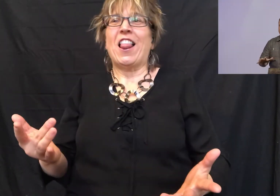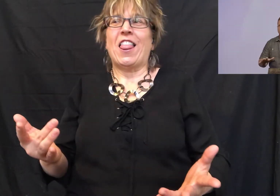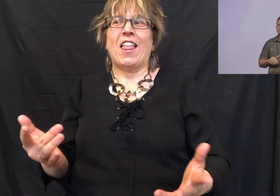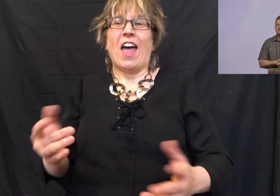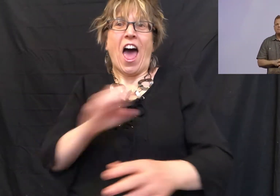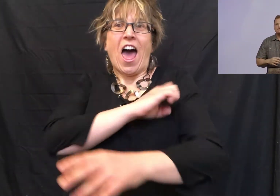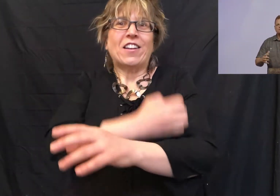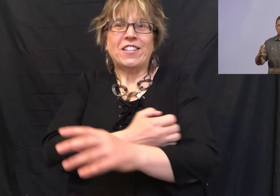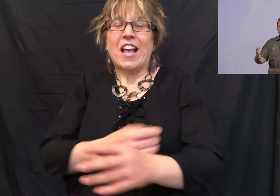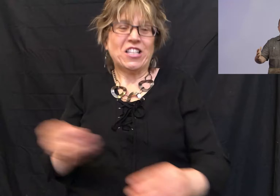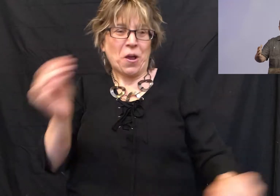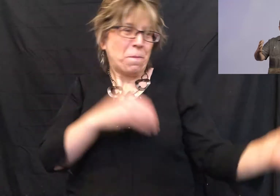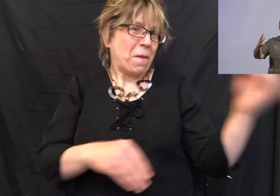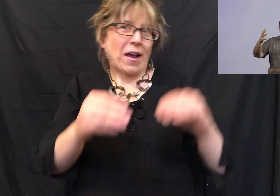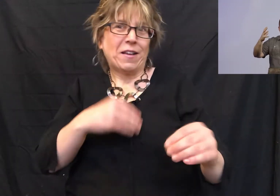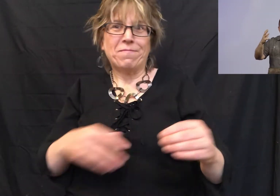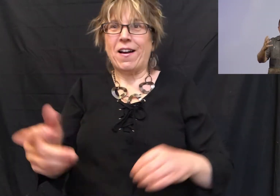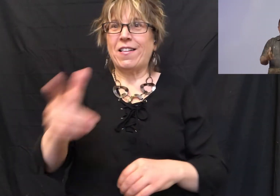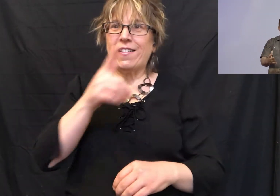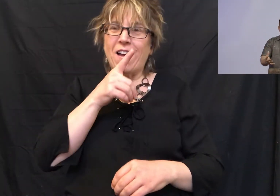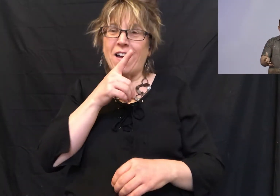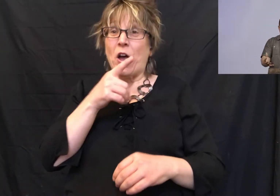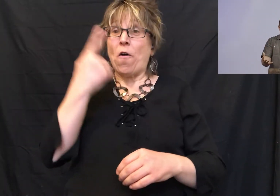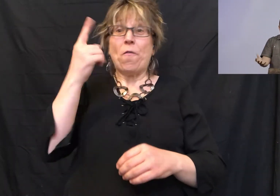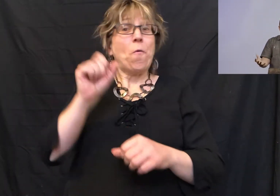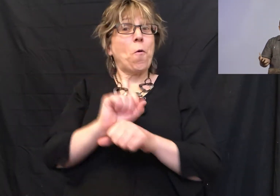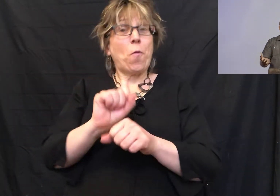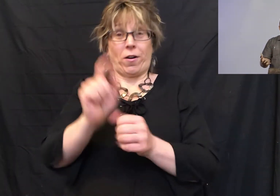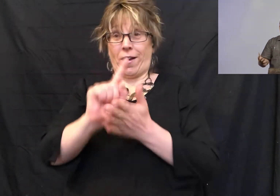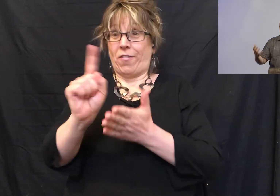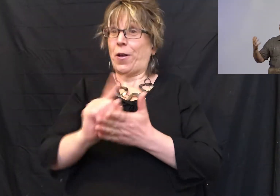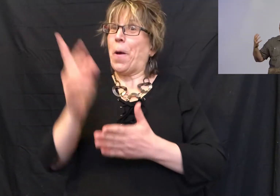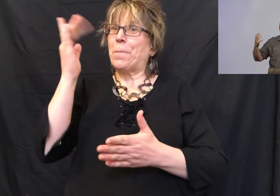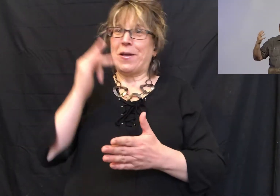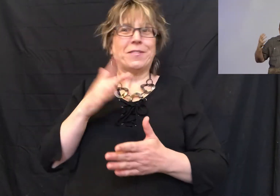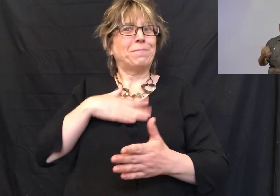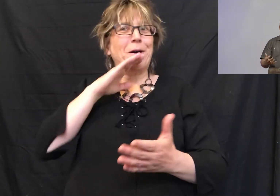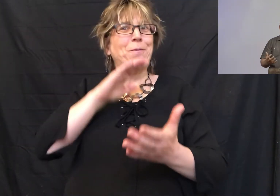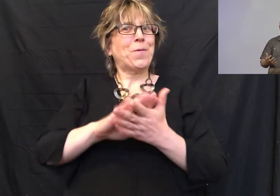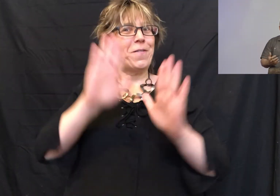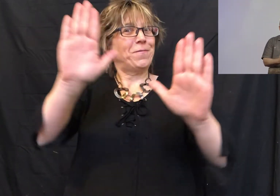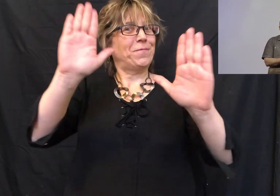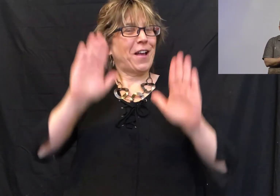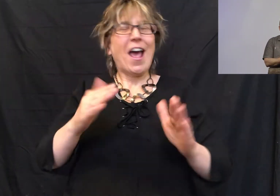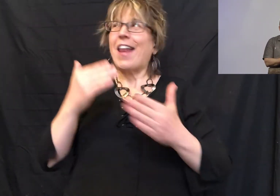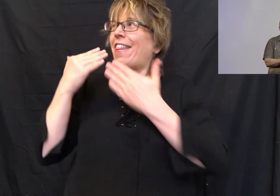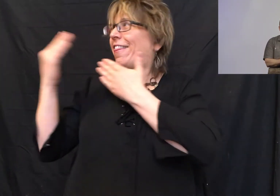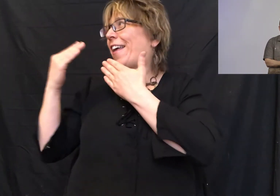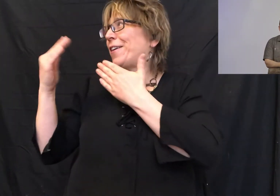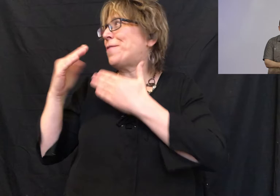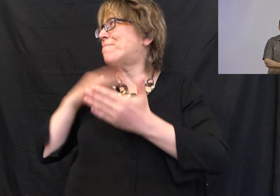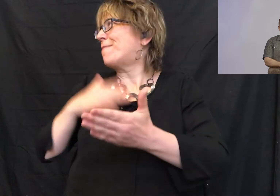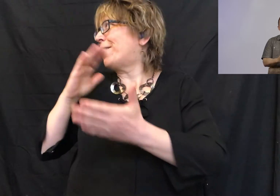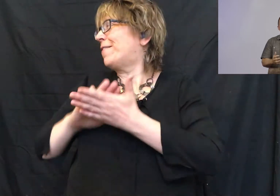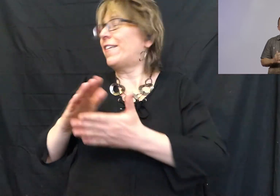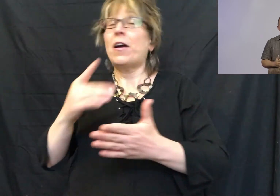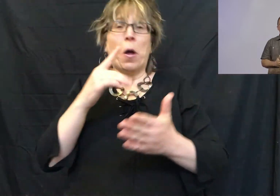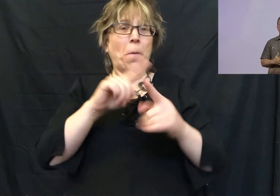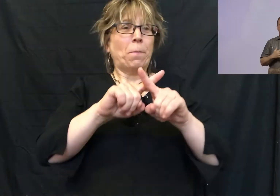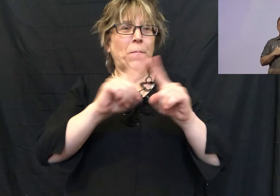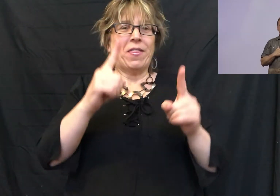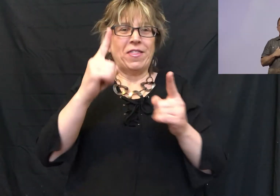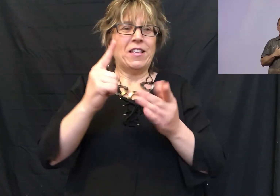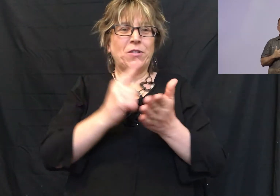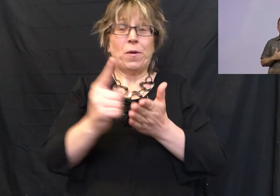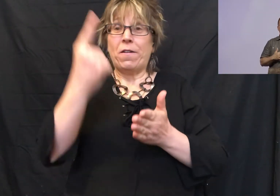It's so good. But she's been packing me my lunch for work every week because she is wonderful, and I'm so grateful for that. But what she did this